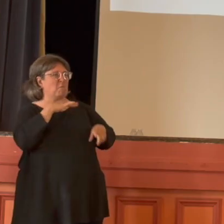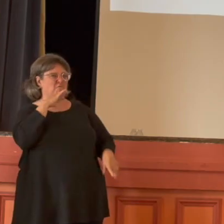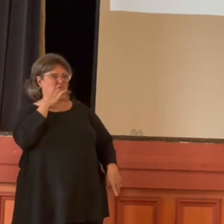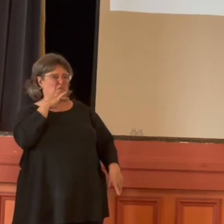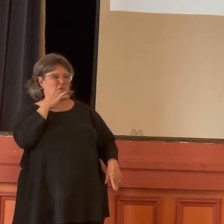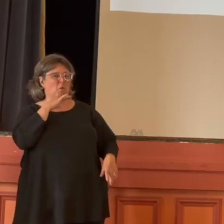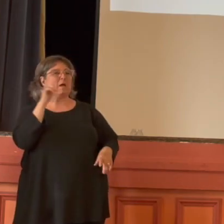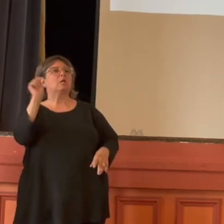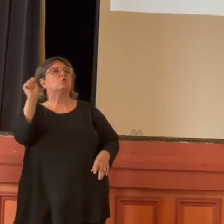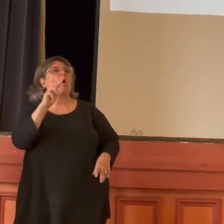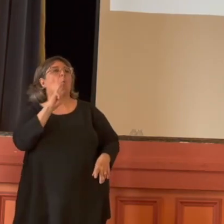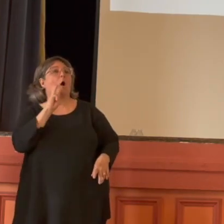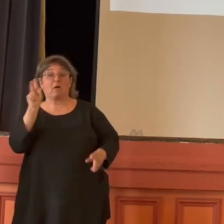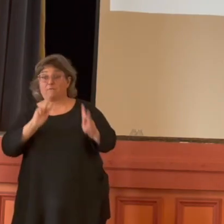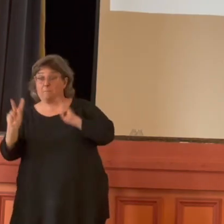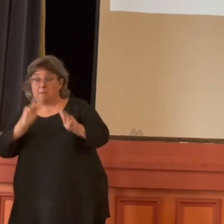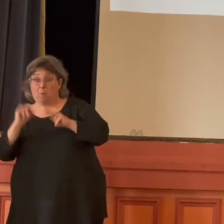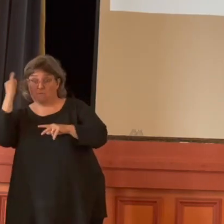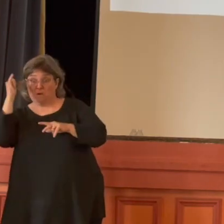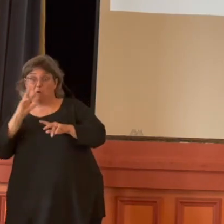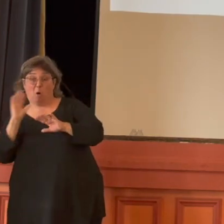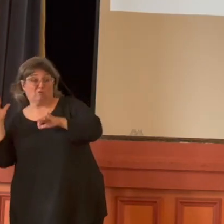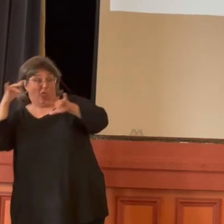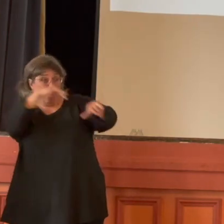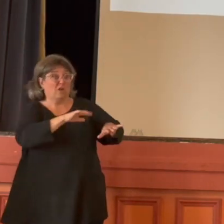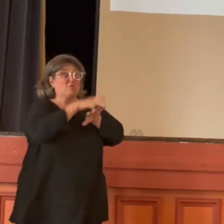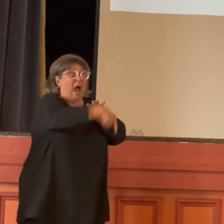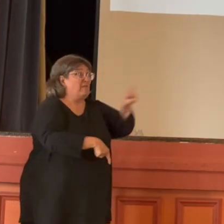with the sewage from the people of the city of Buffalo.